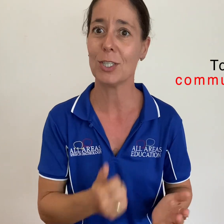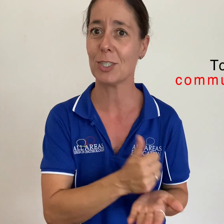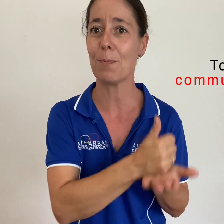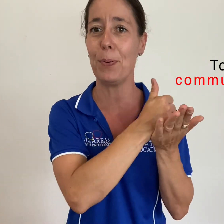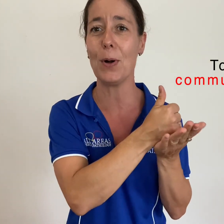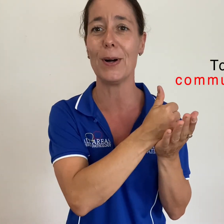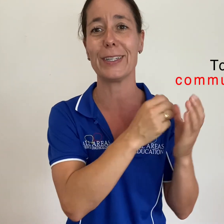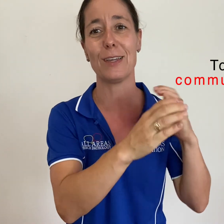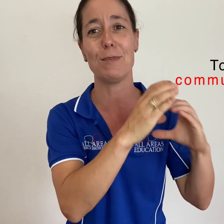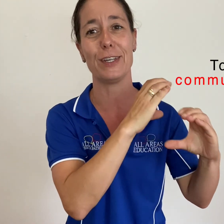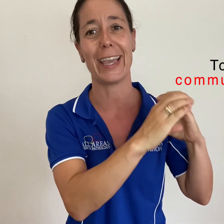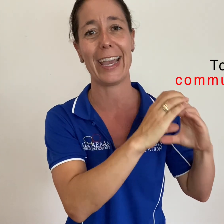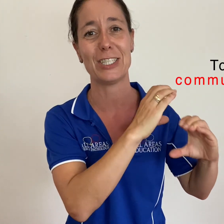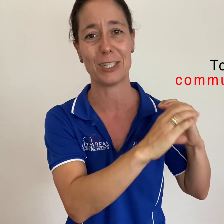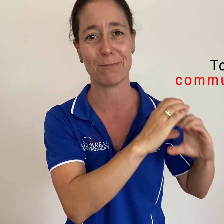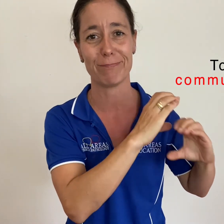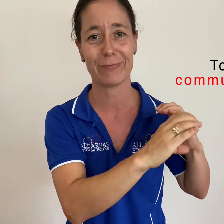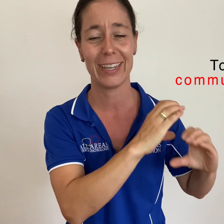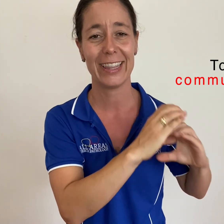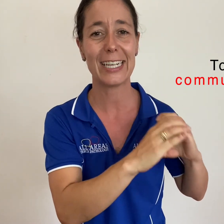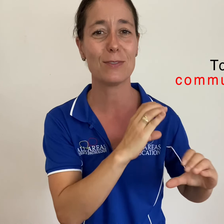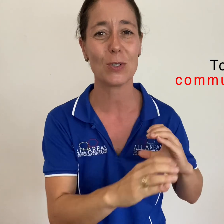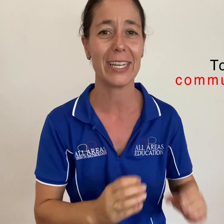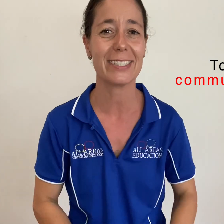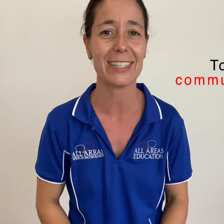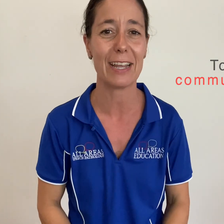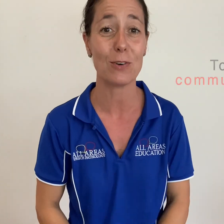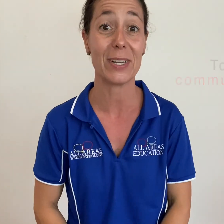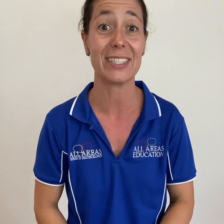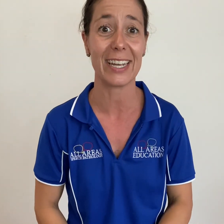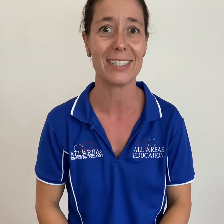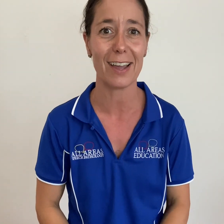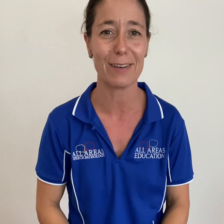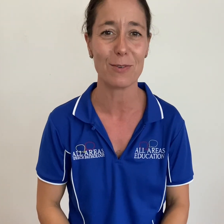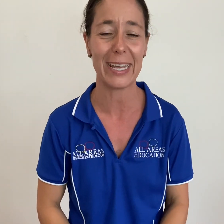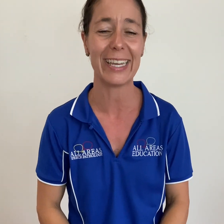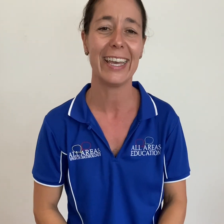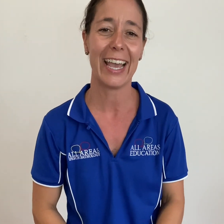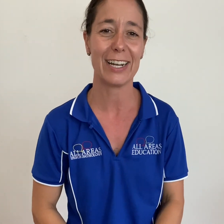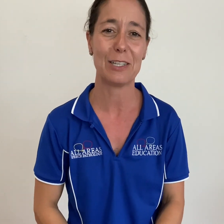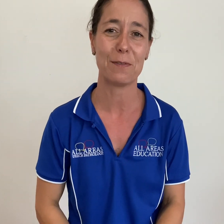support communication. Thanks for joining us today for Wednesday's Sign of the Week, and I look